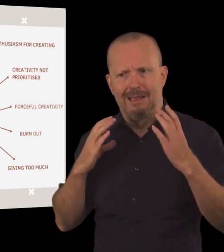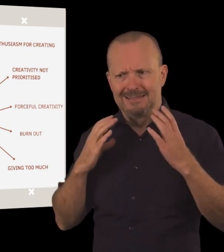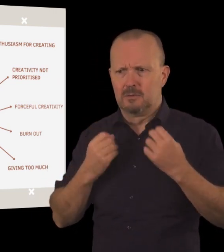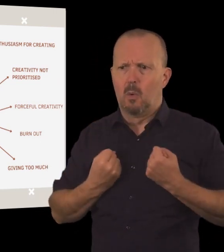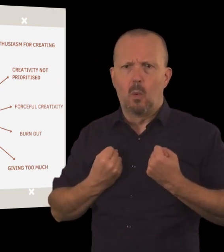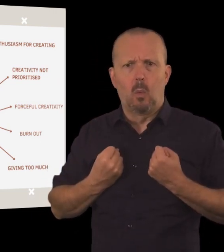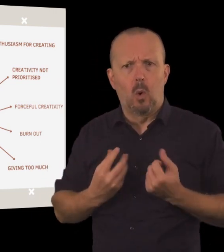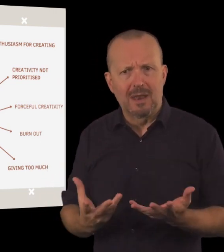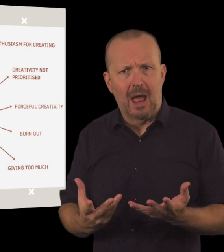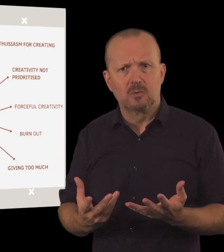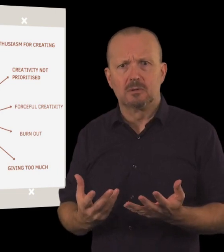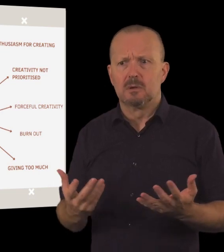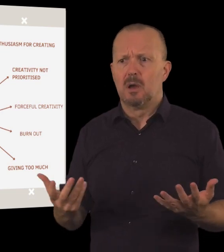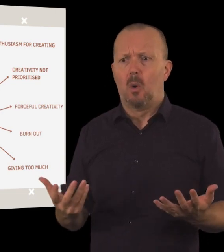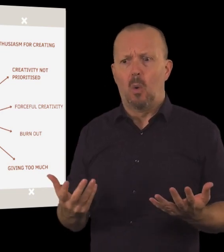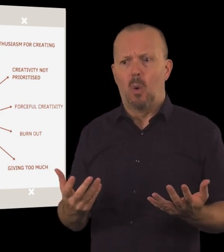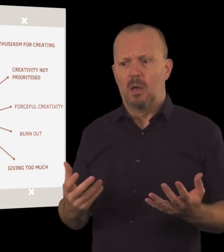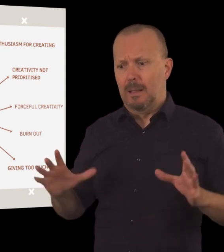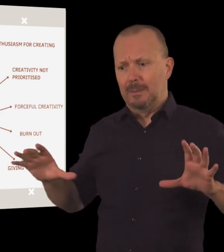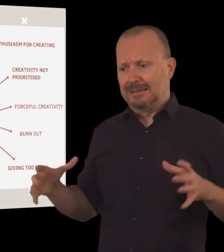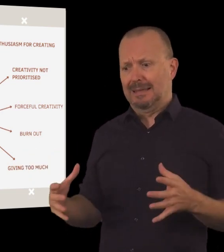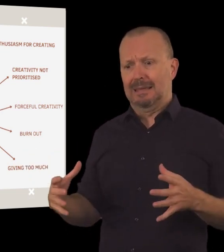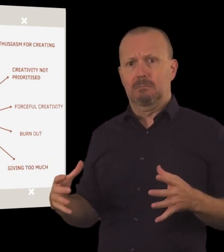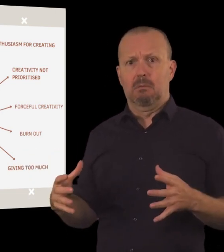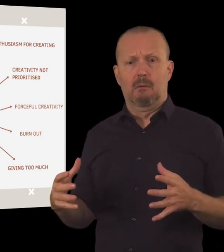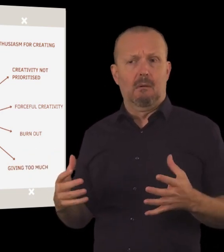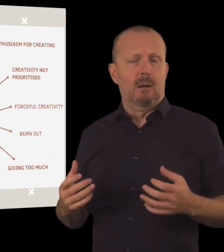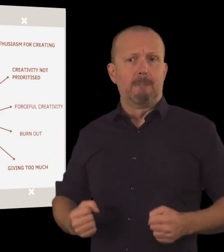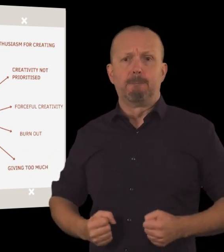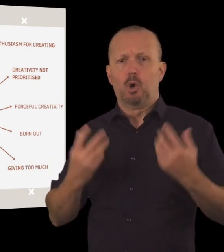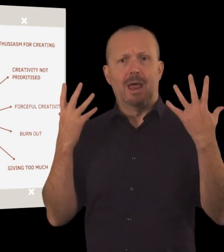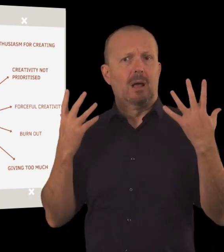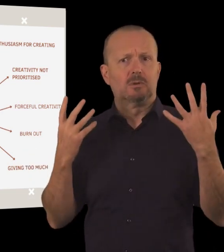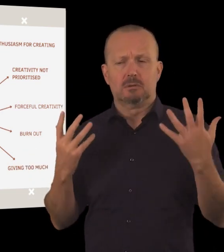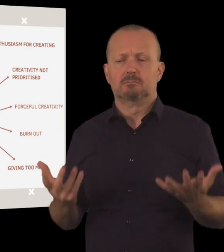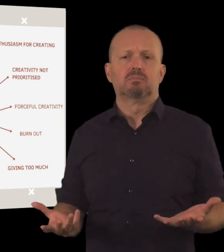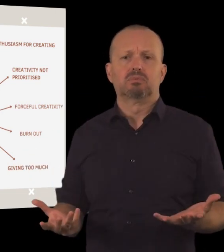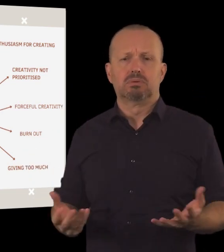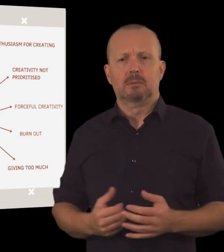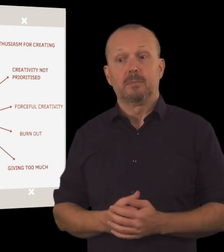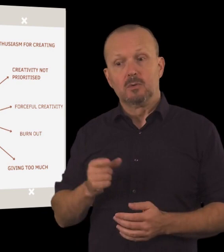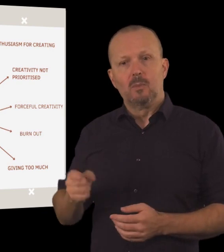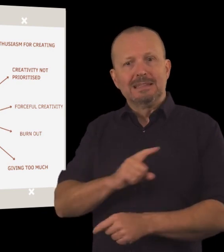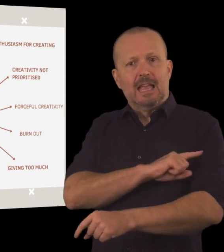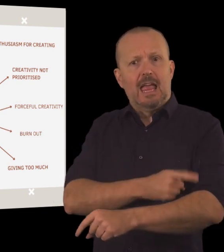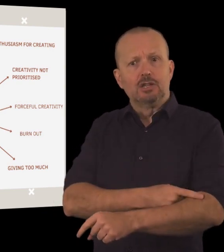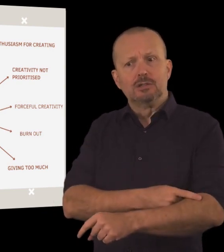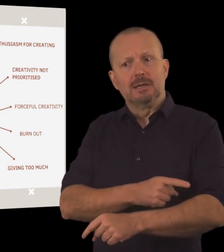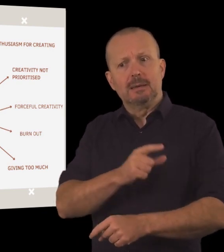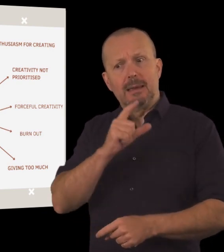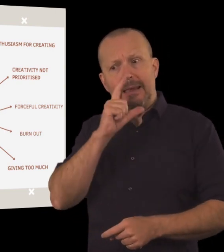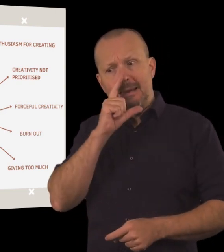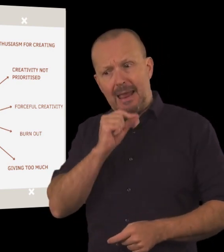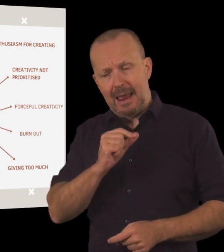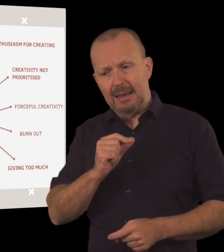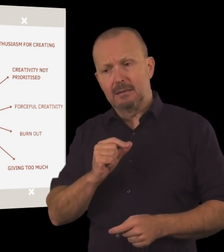extremely stressed, exhausted, or the whole team experiencing major burnout. This energy